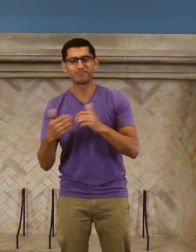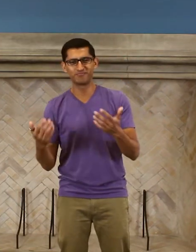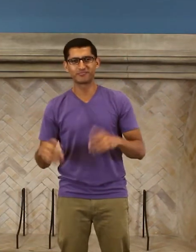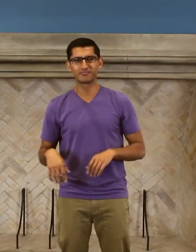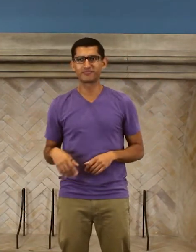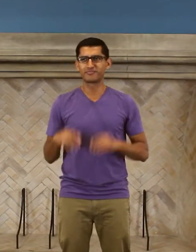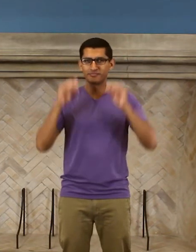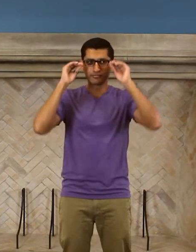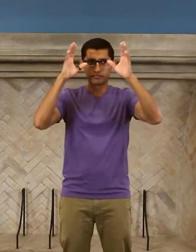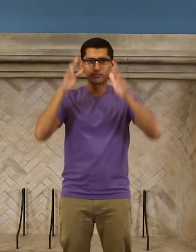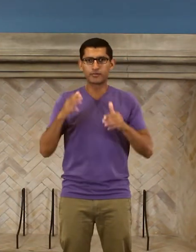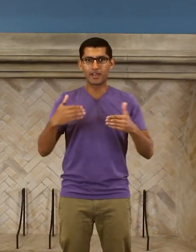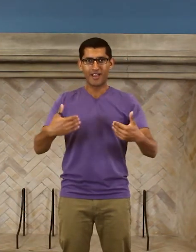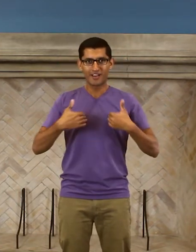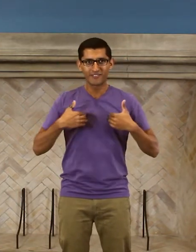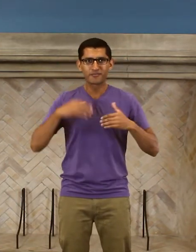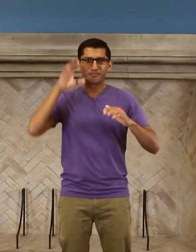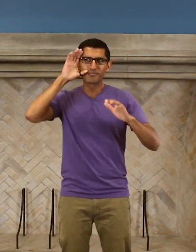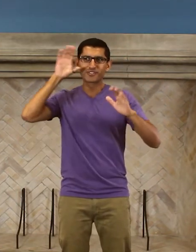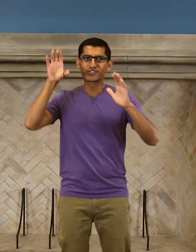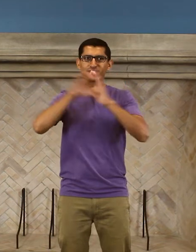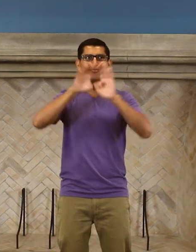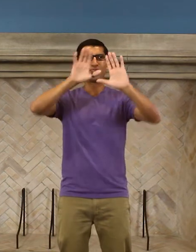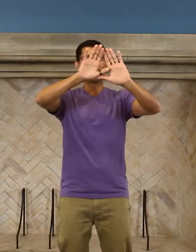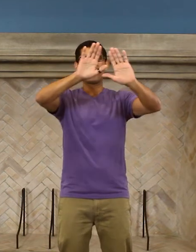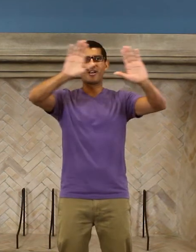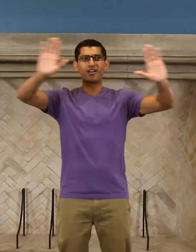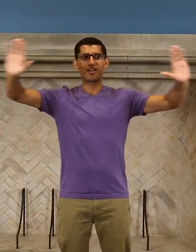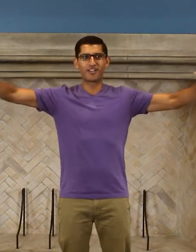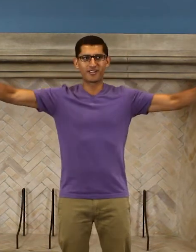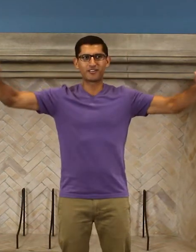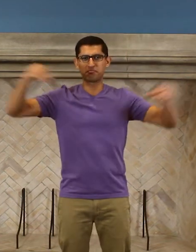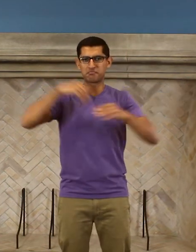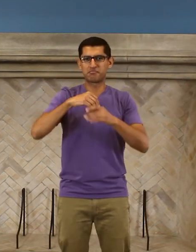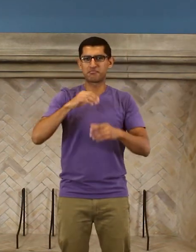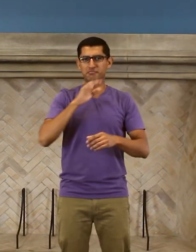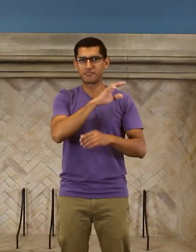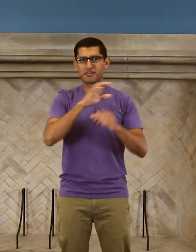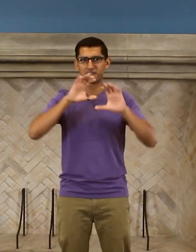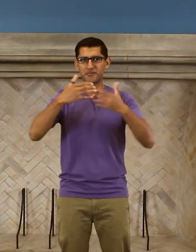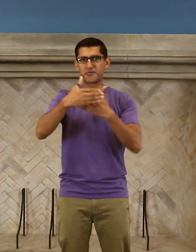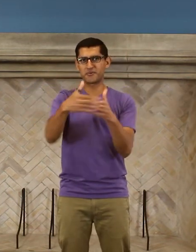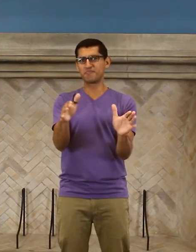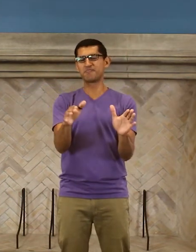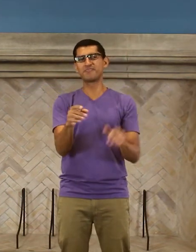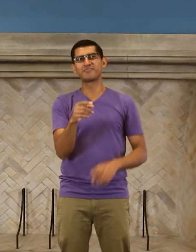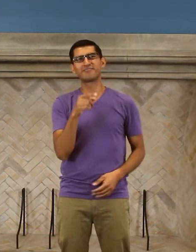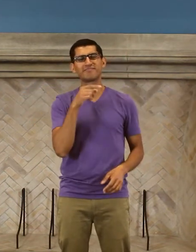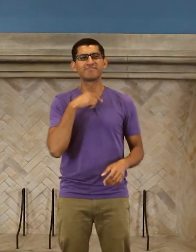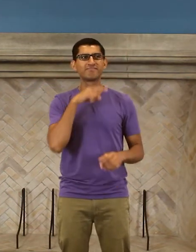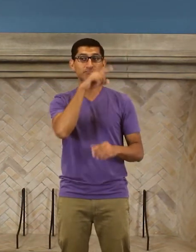My teacher taught me how to sign with pictures on a big wall in her classroom.